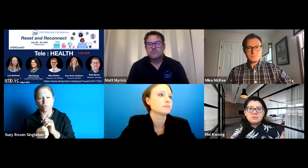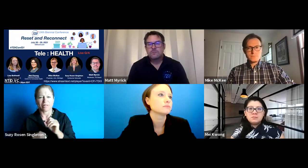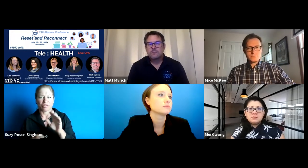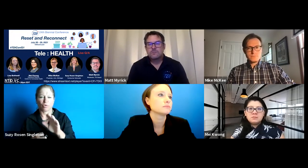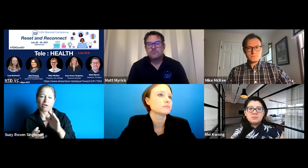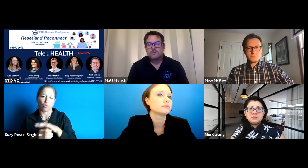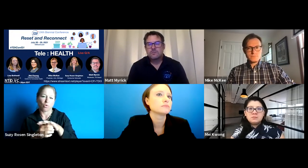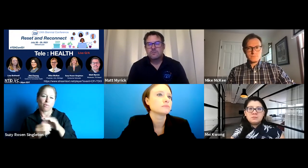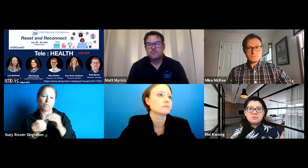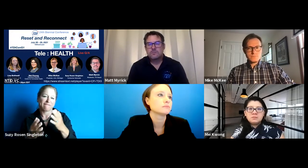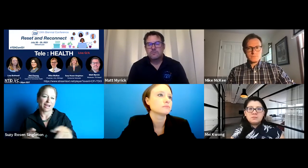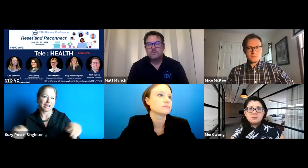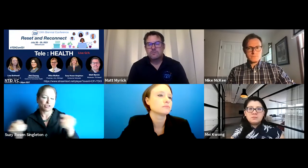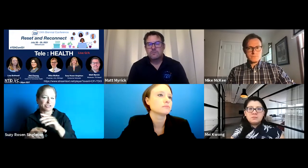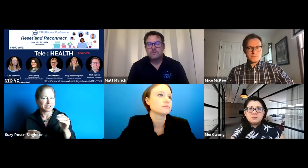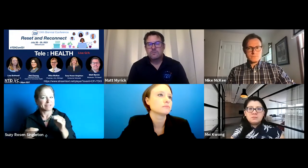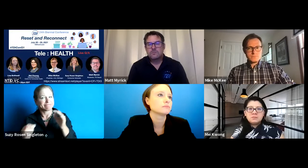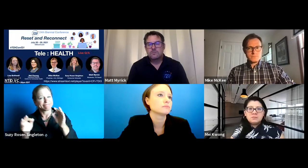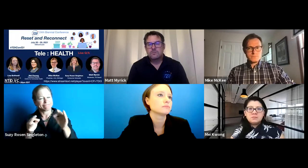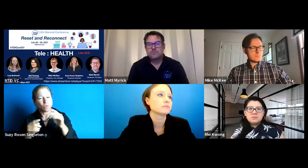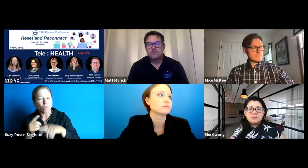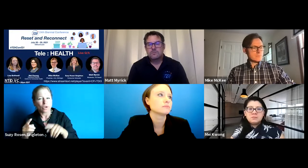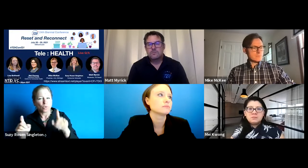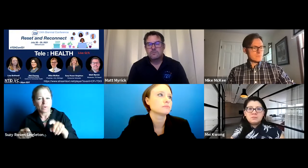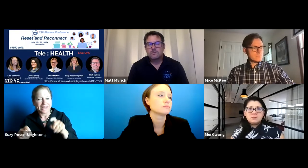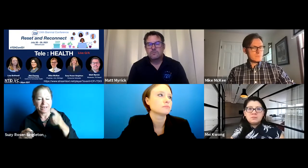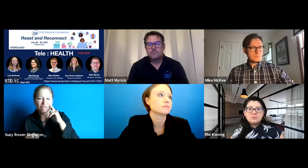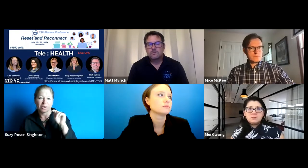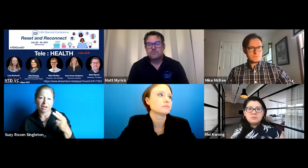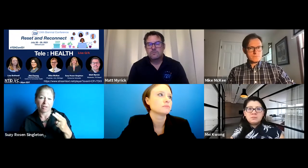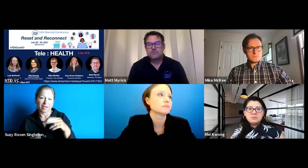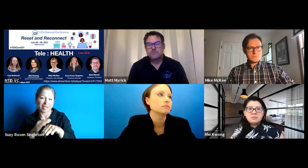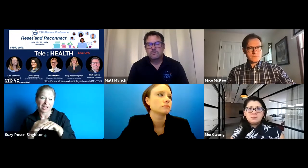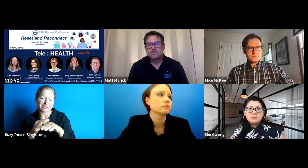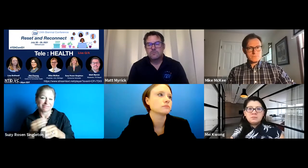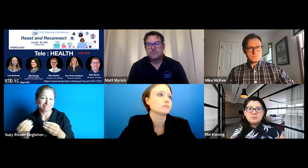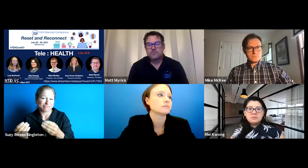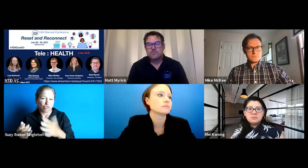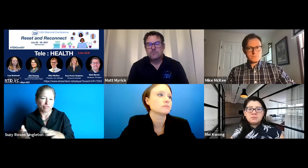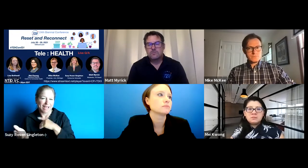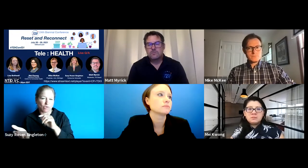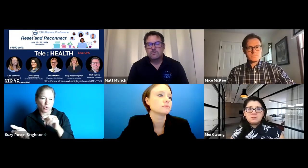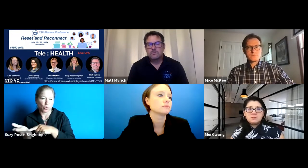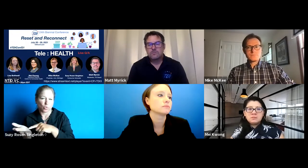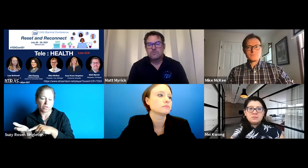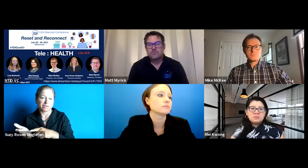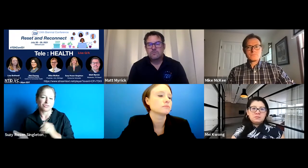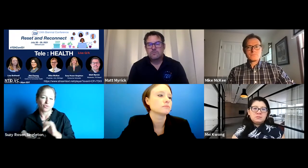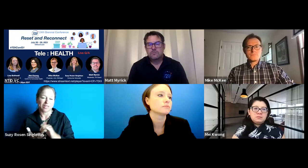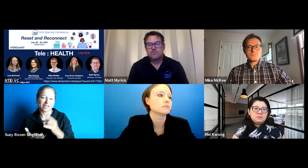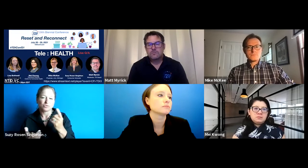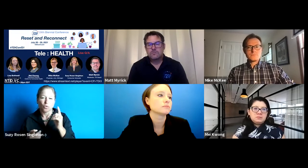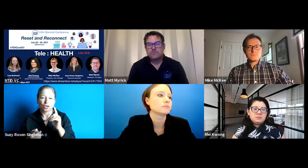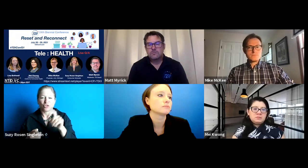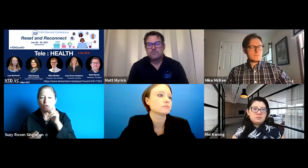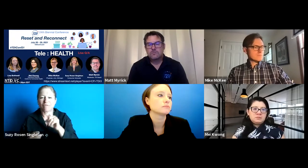of organizations that you should go to speak with, including your local providers, to advocate for what you need for telehealth access. So there's